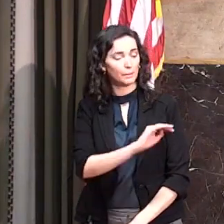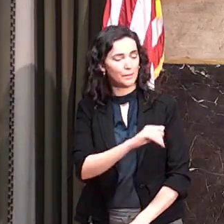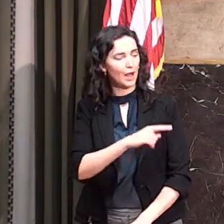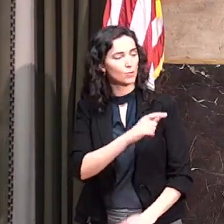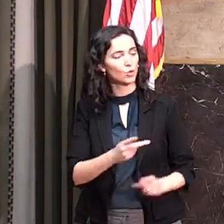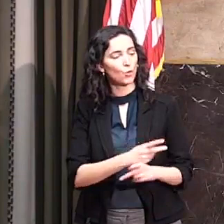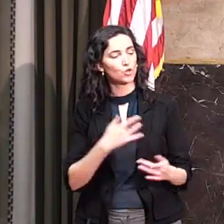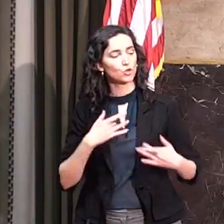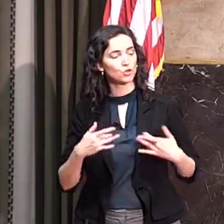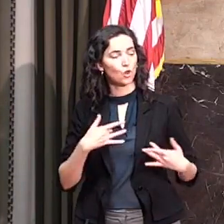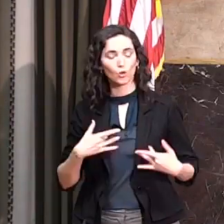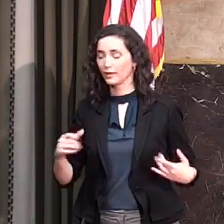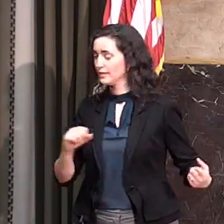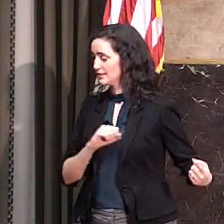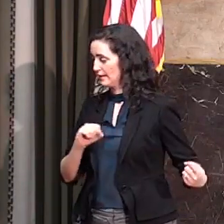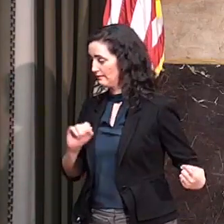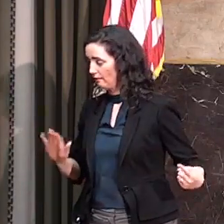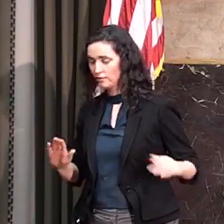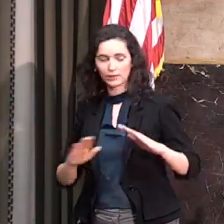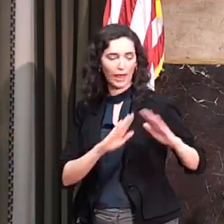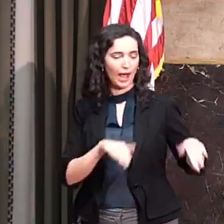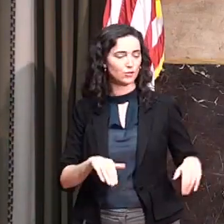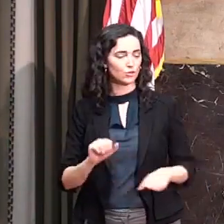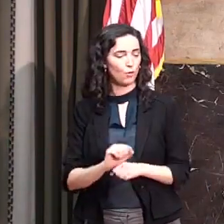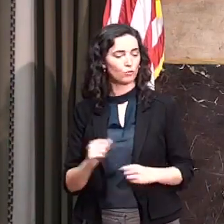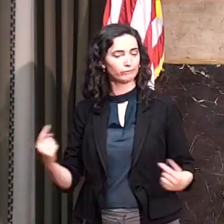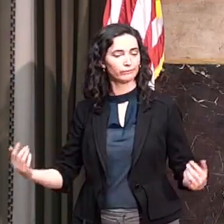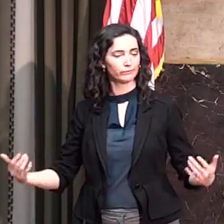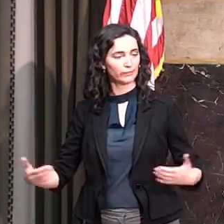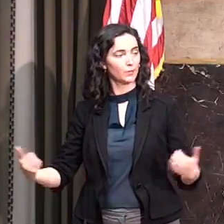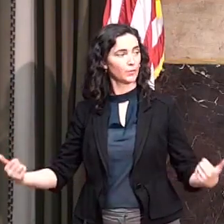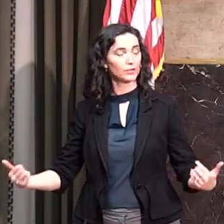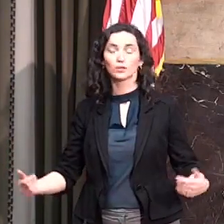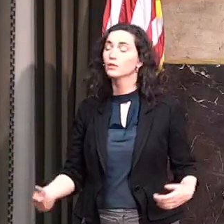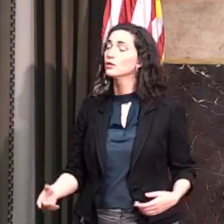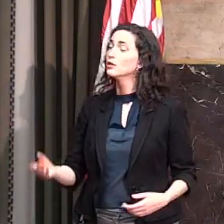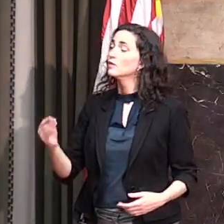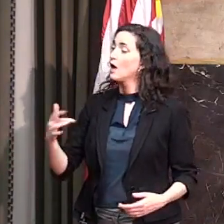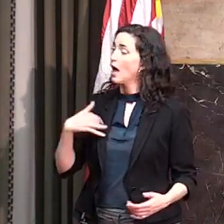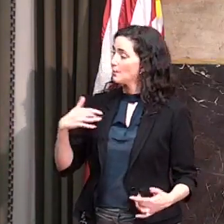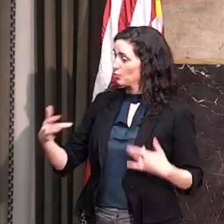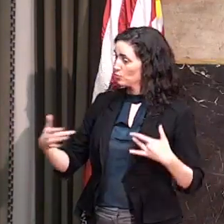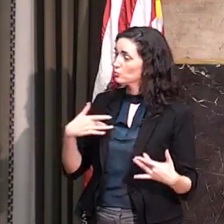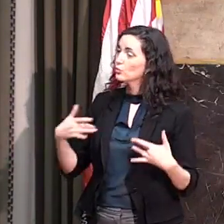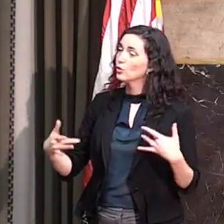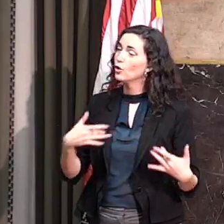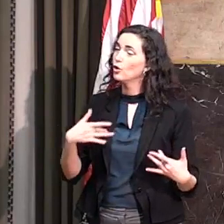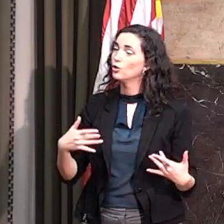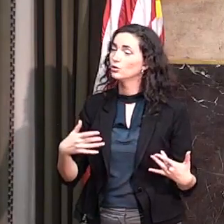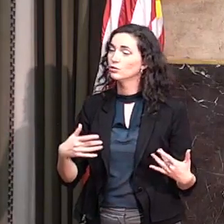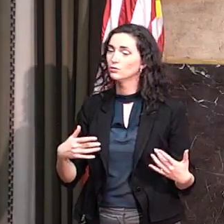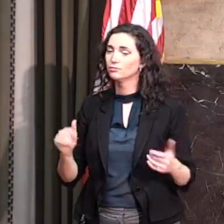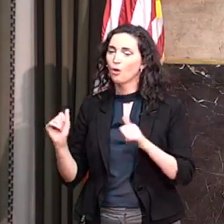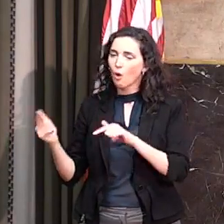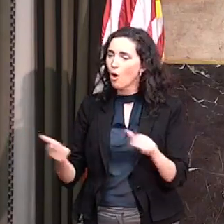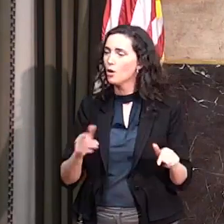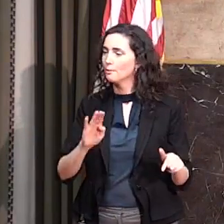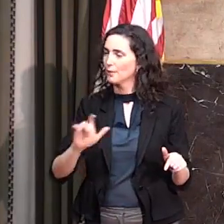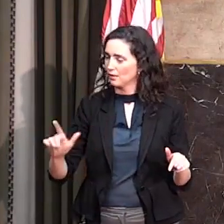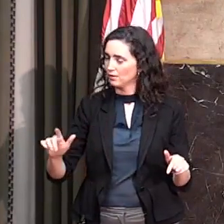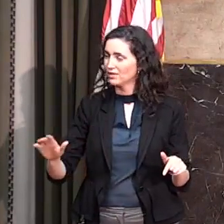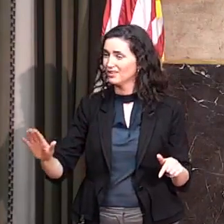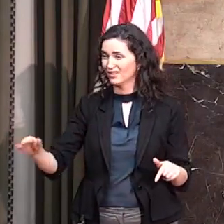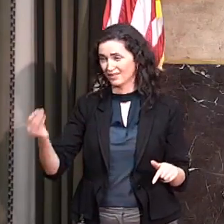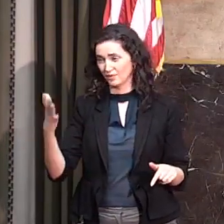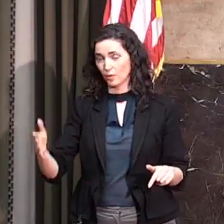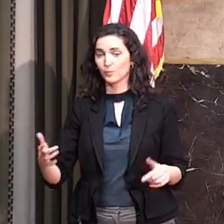course, on their own state map? But you know, I'm concerned about all of the bills. Look,